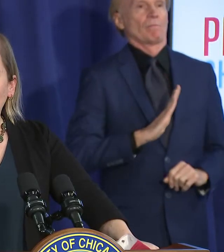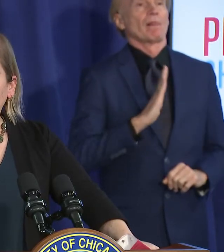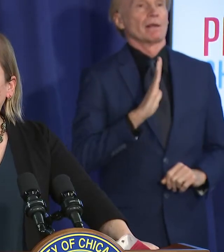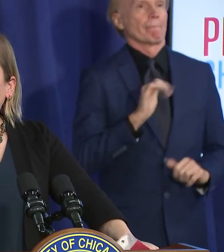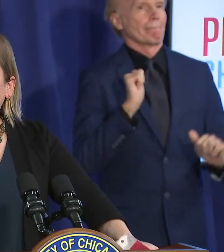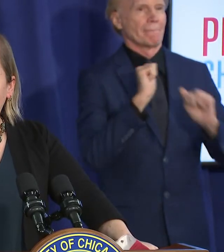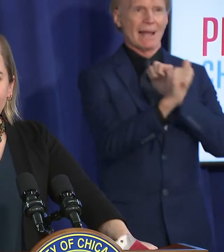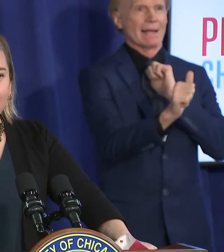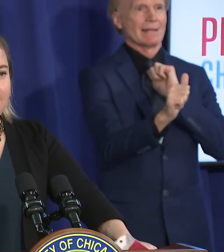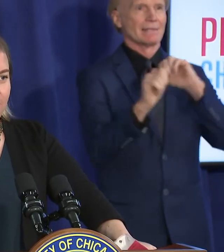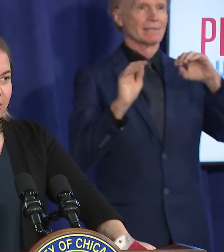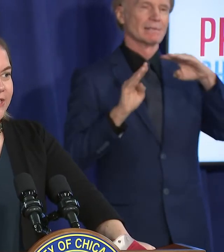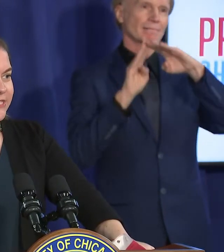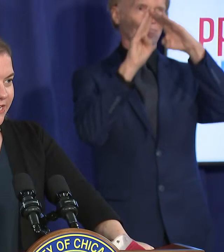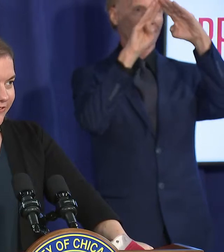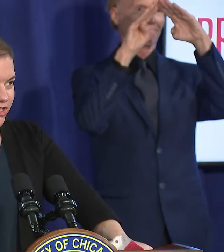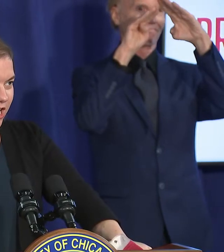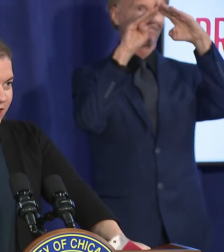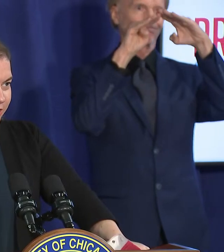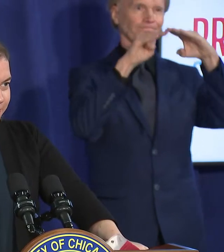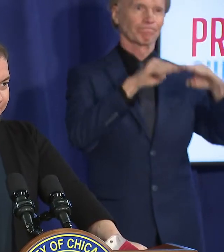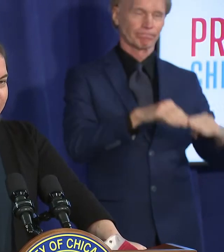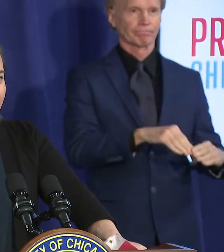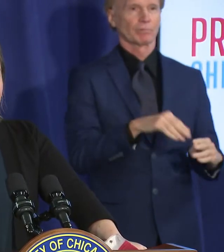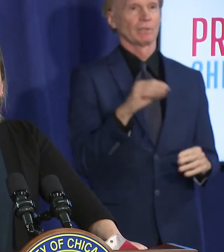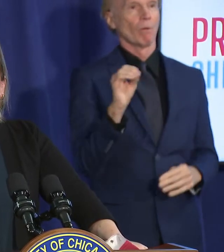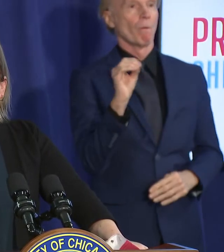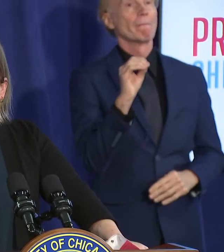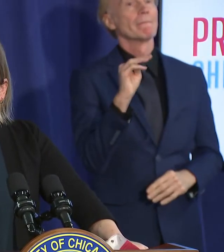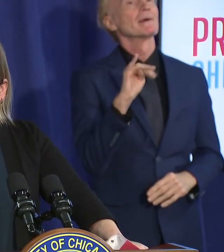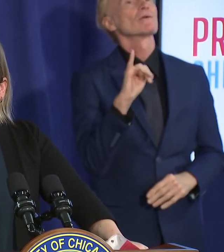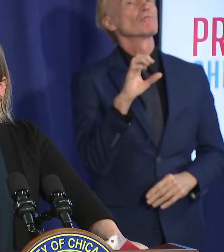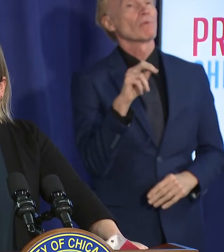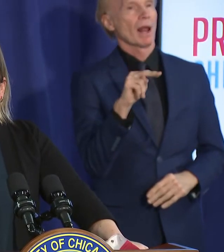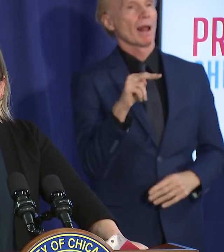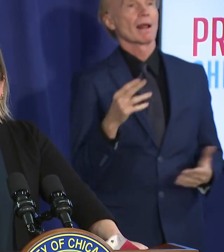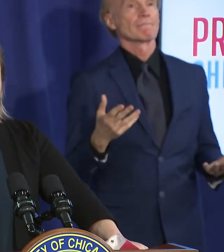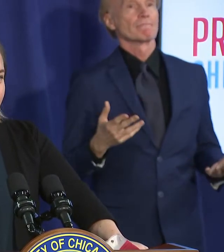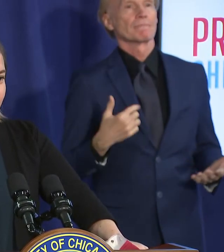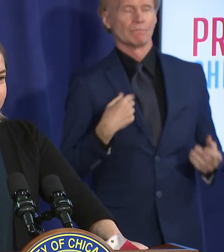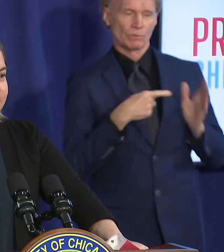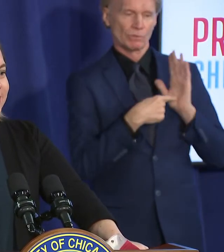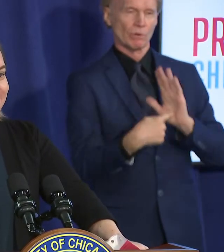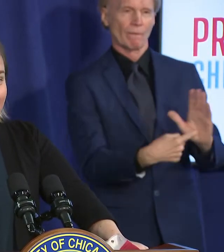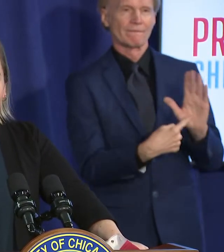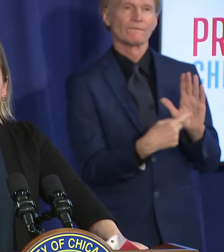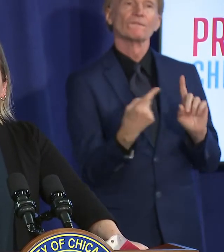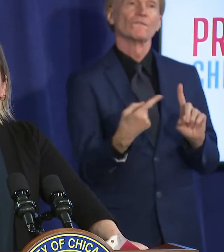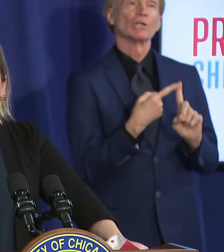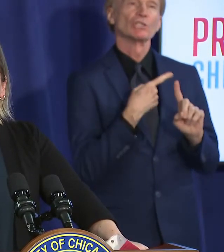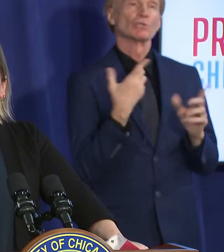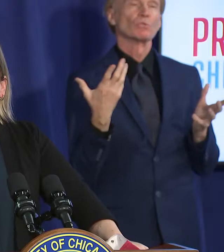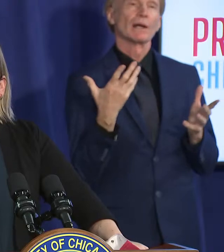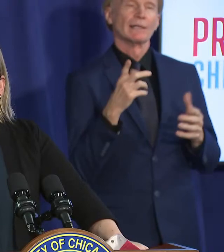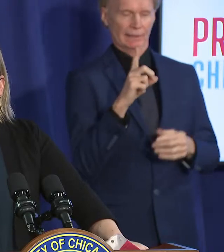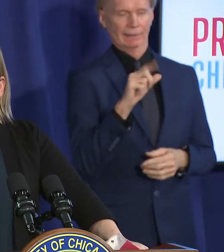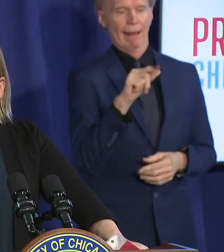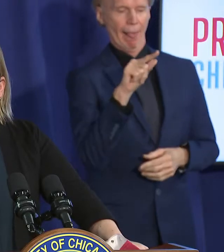passed the Omicron peak here in the city of Chicago. And I'm going to be showing you first and foremost the data behind